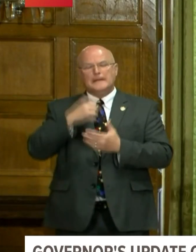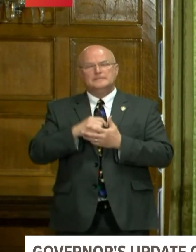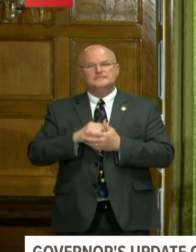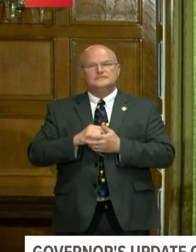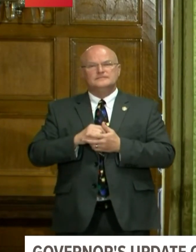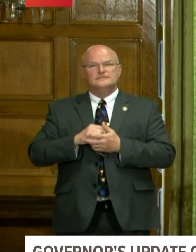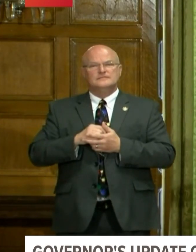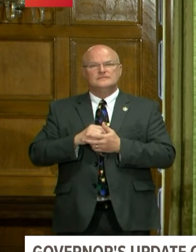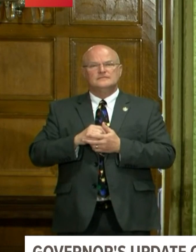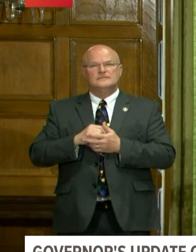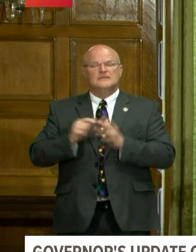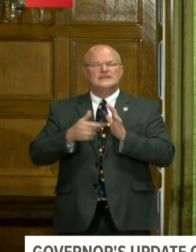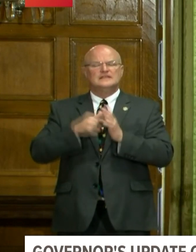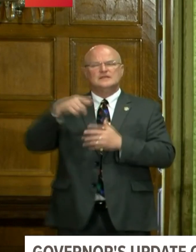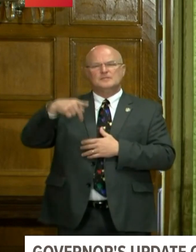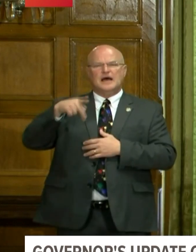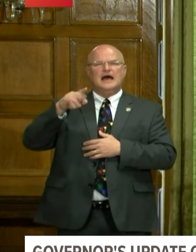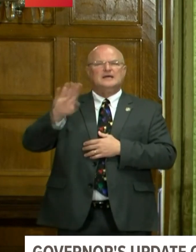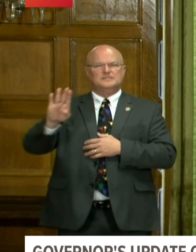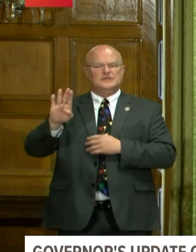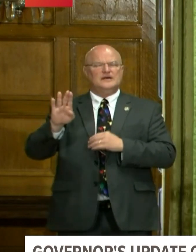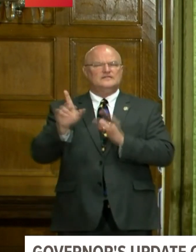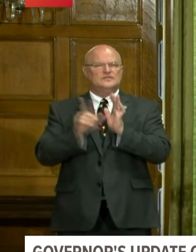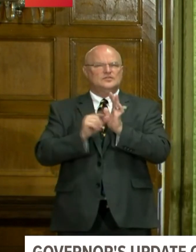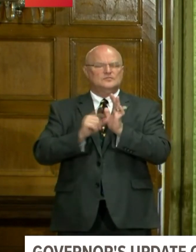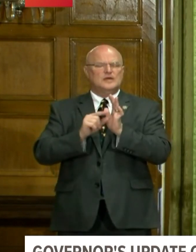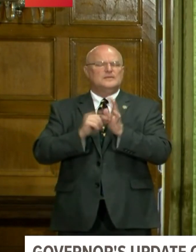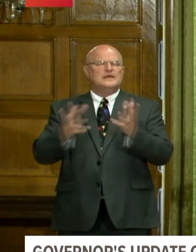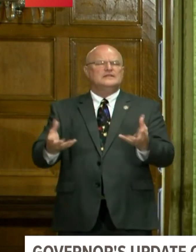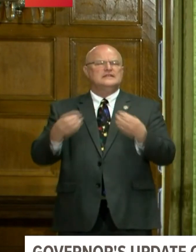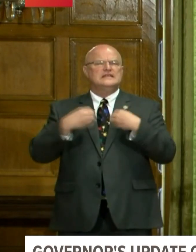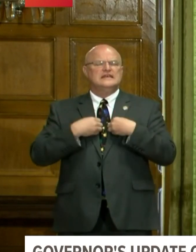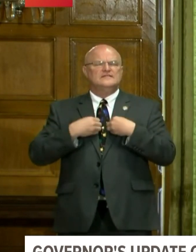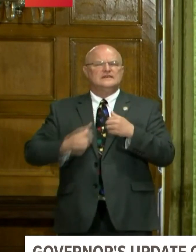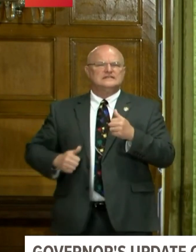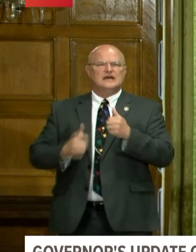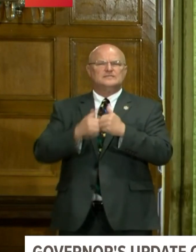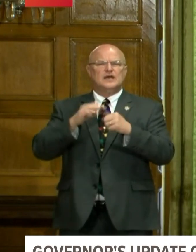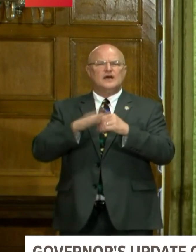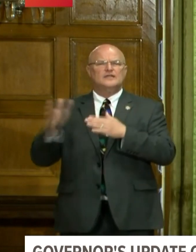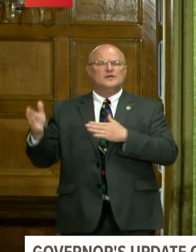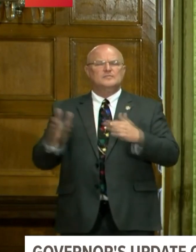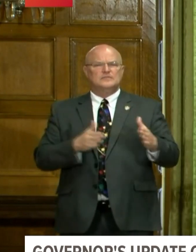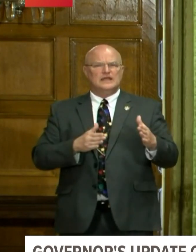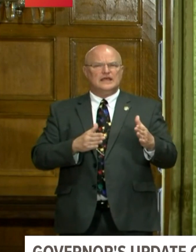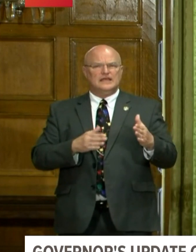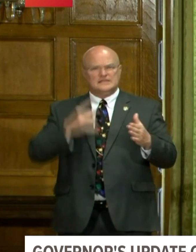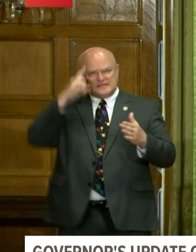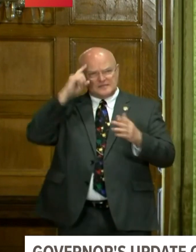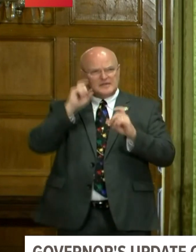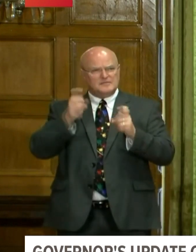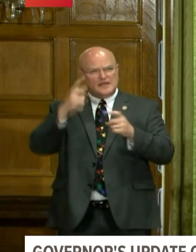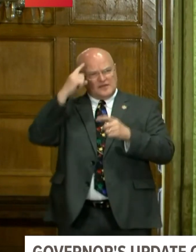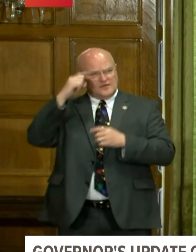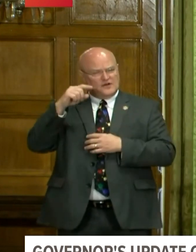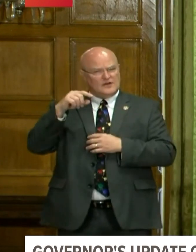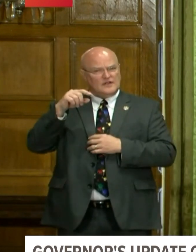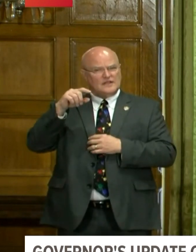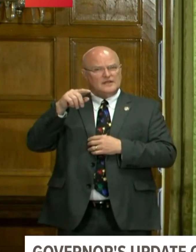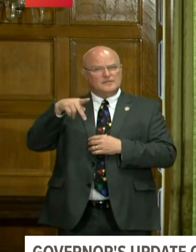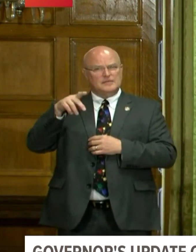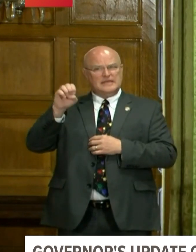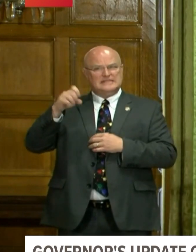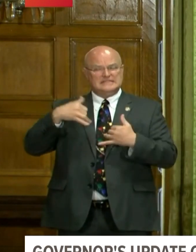This is Shakari with the Public Commercial in the White House Journal. Can you give us an update on the plasma donations in the state and the need is still being met?